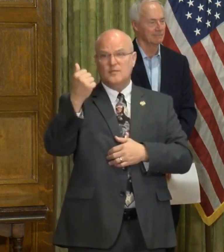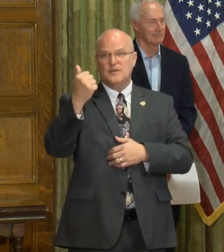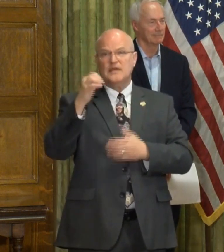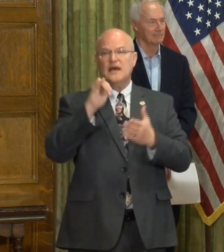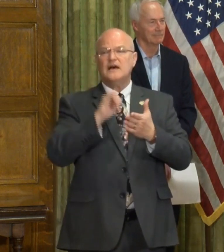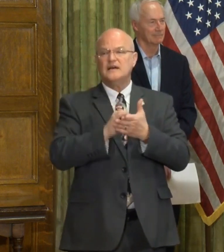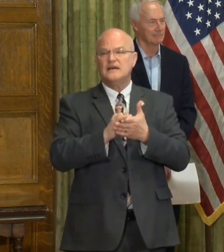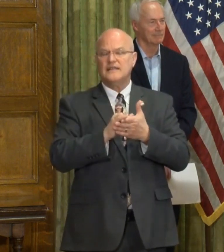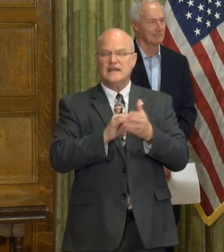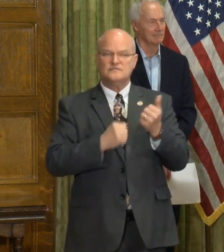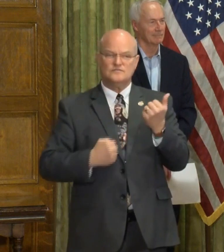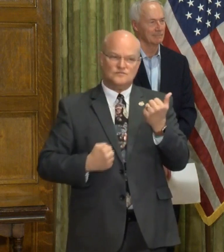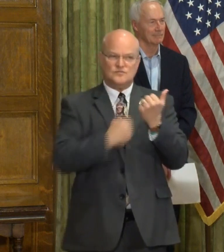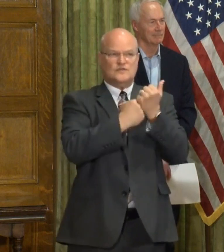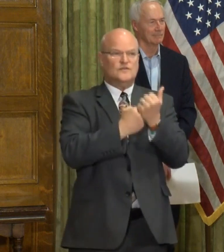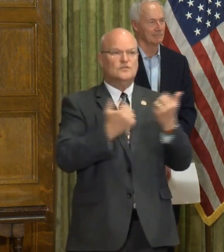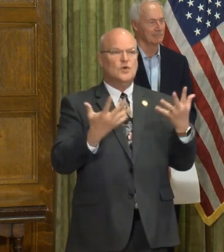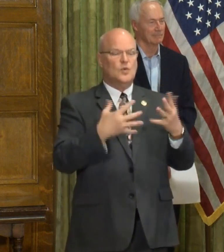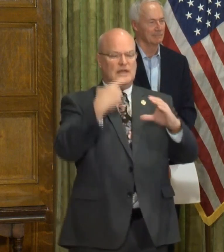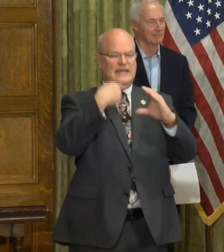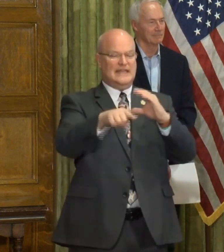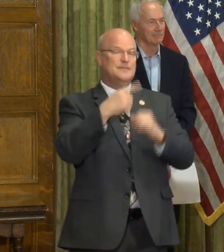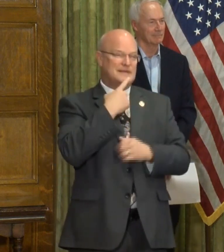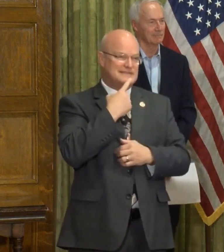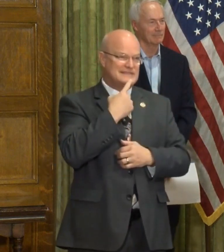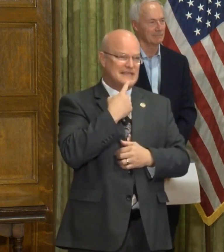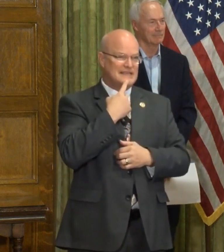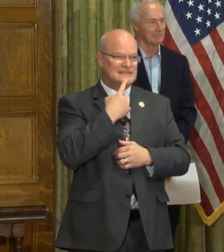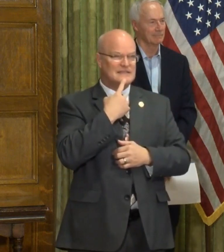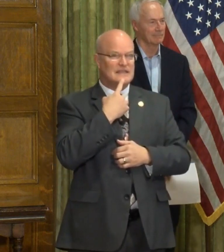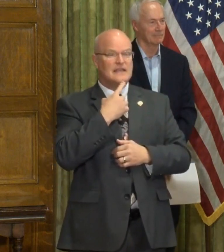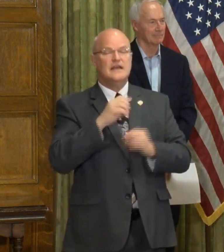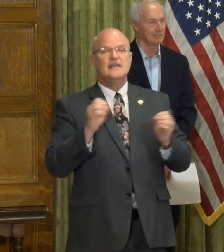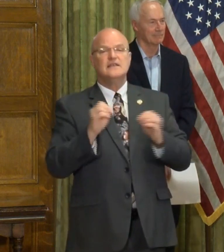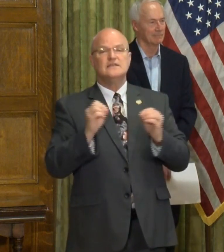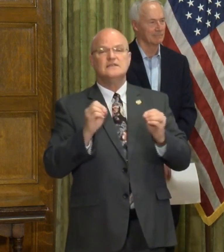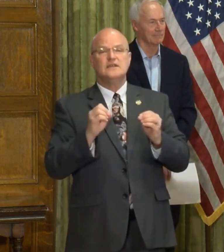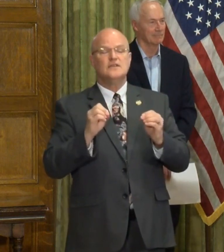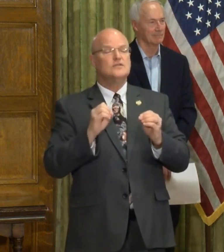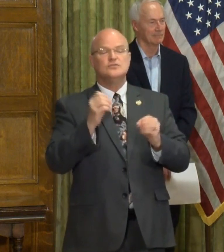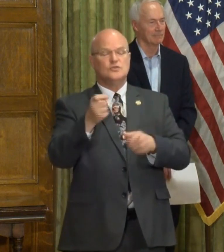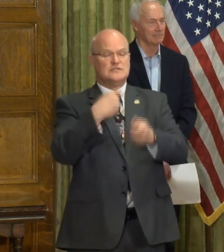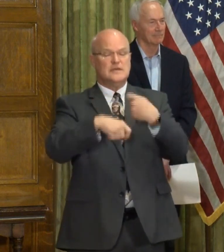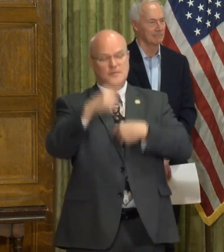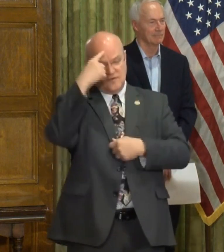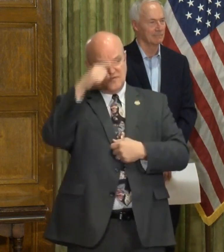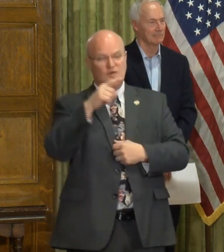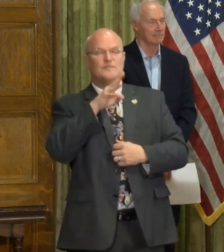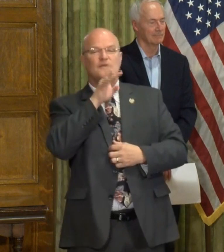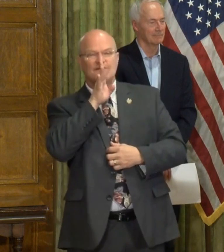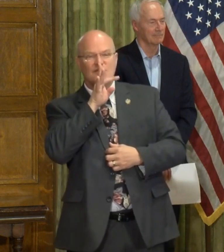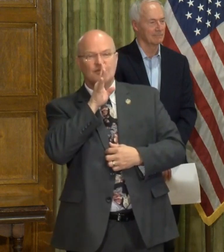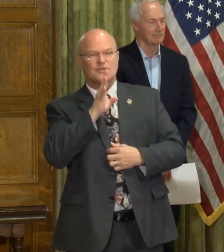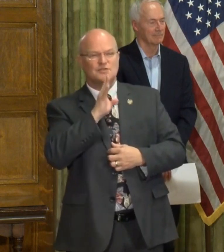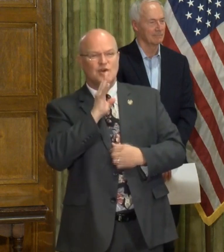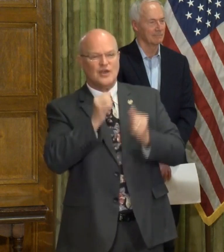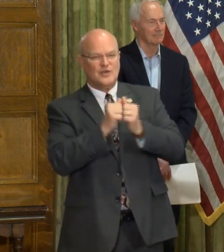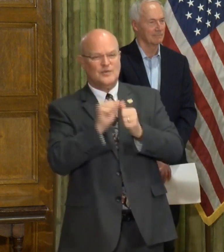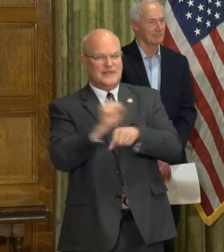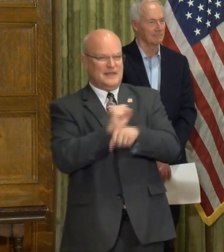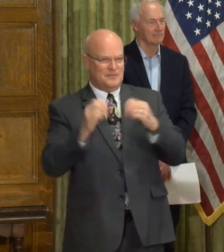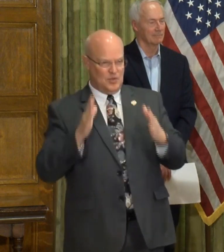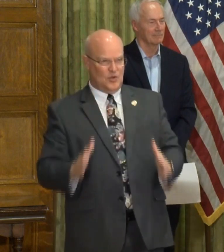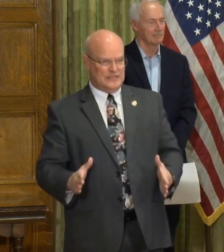employees, because that just reinforces what an email says. There's no substitute to verbally